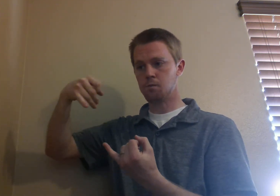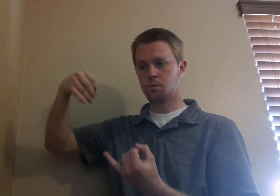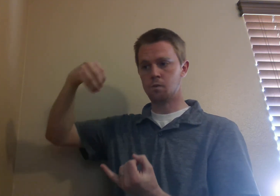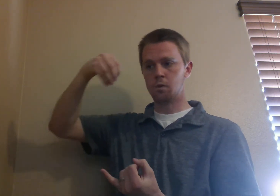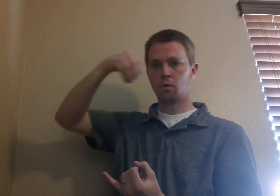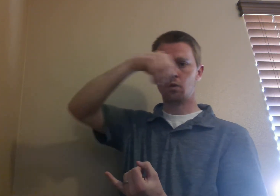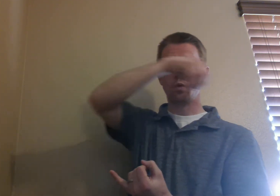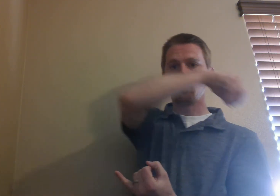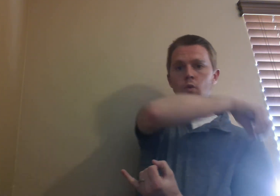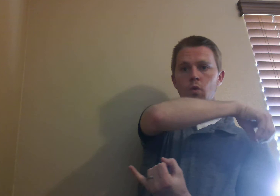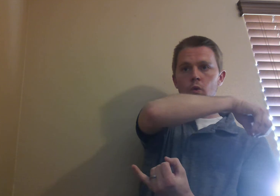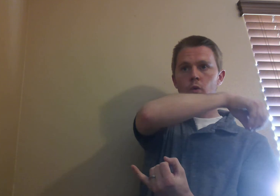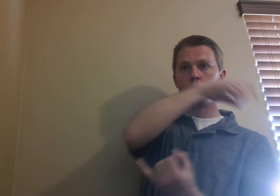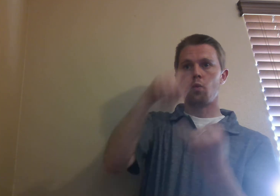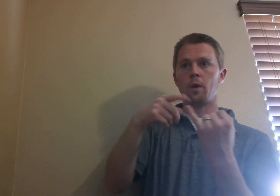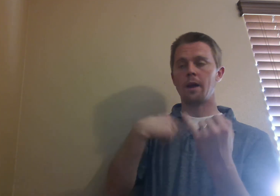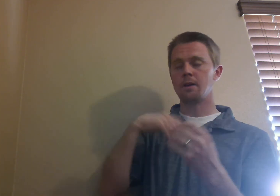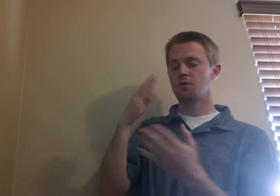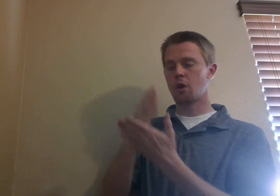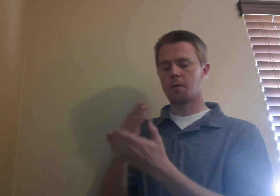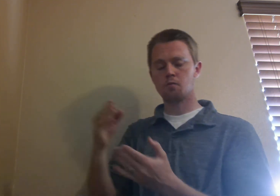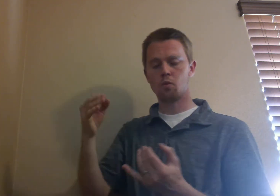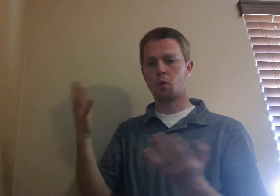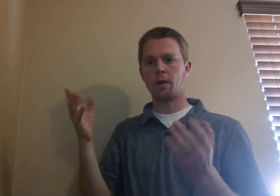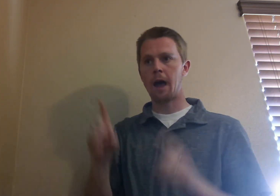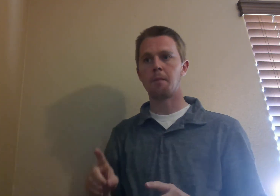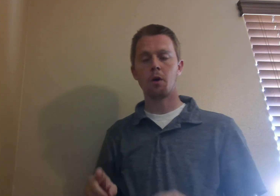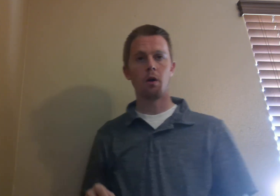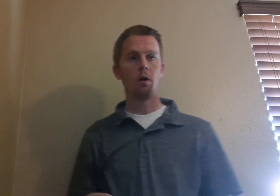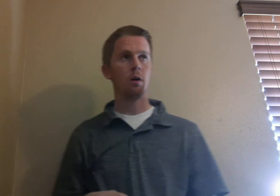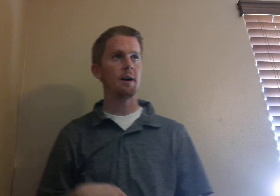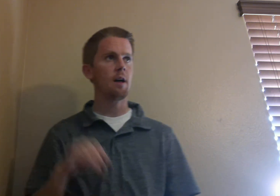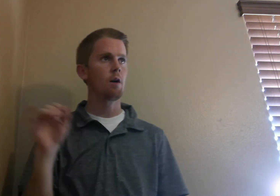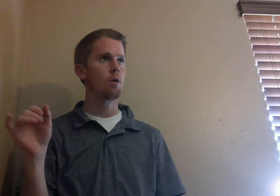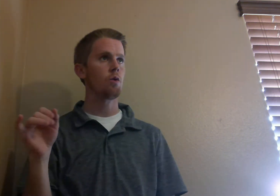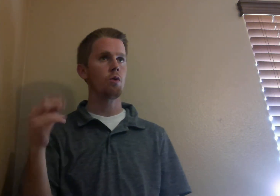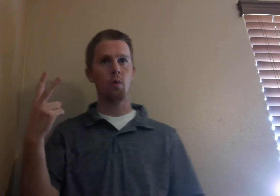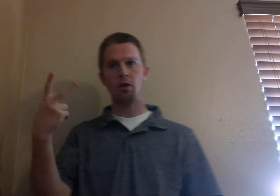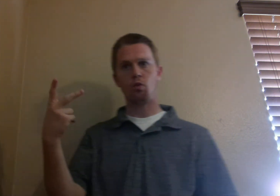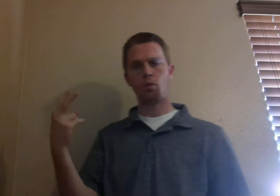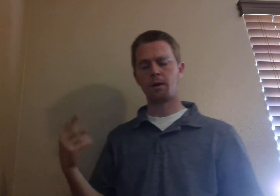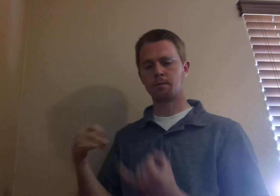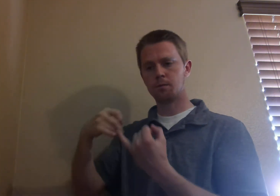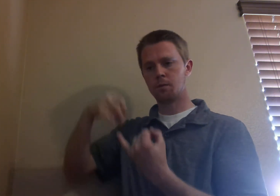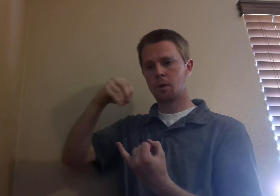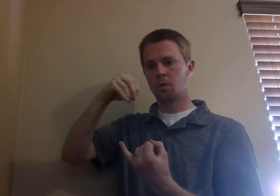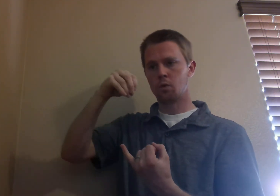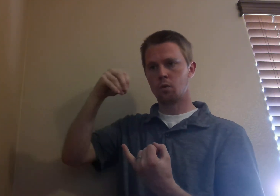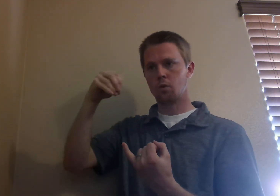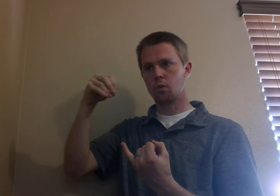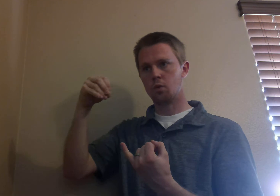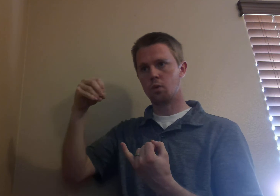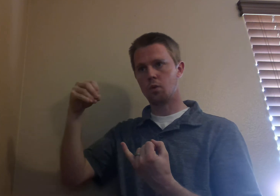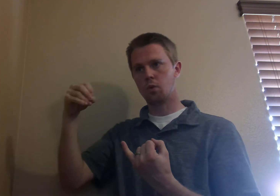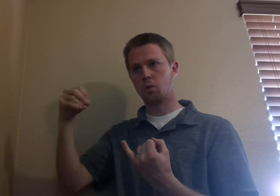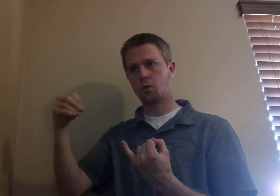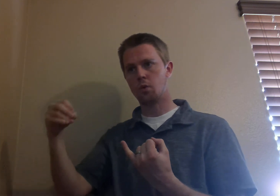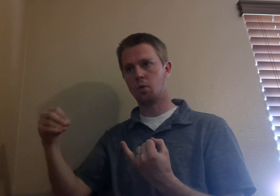stop. What's happening? It's doing the same. 3, 2, 1, go. There it is. It's coming right at